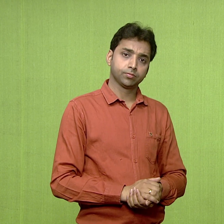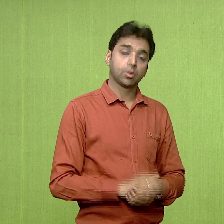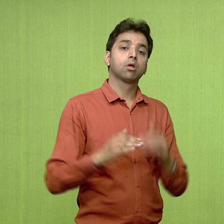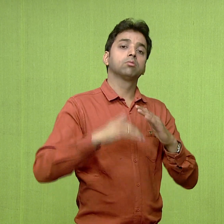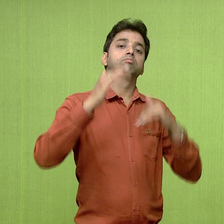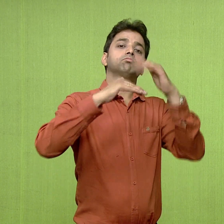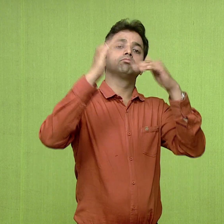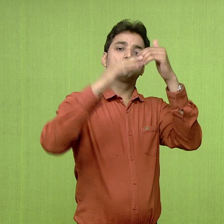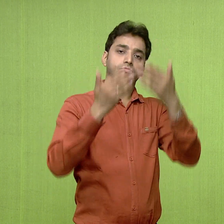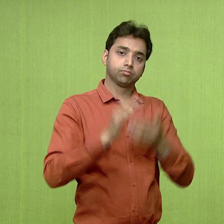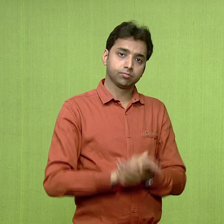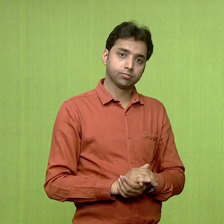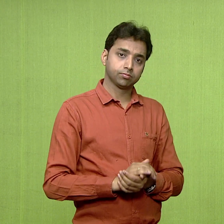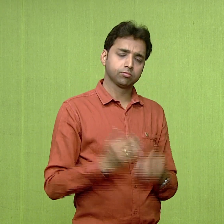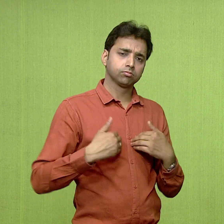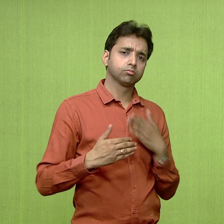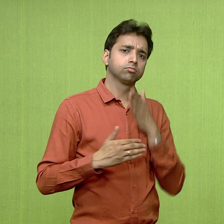developed and became popular.